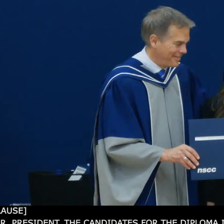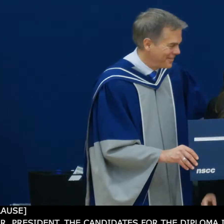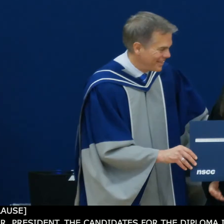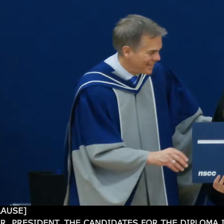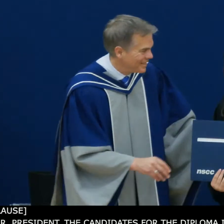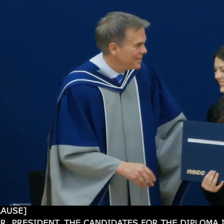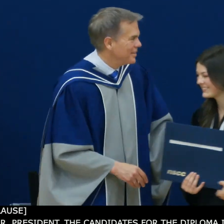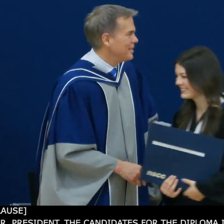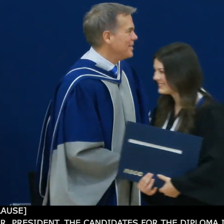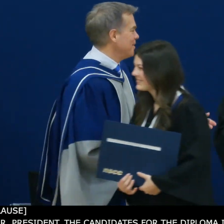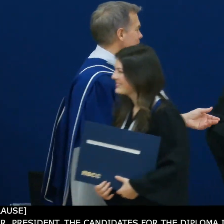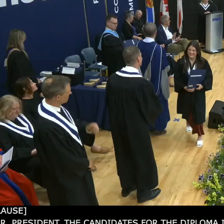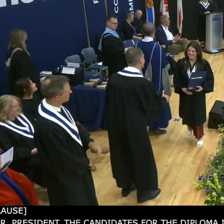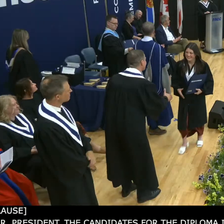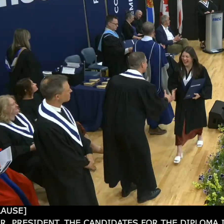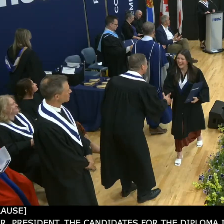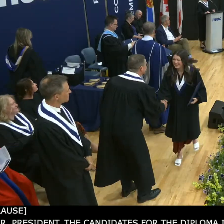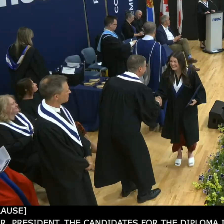Nashina Nash.